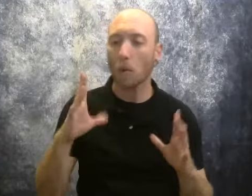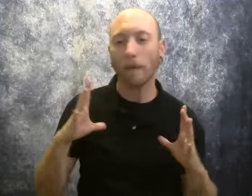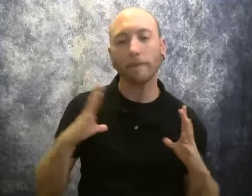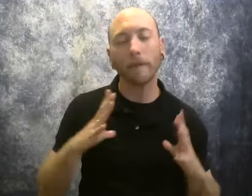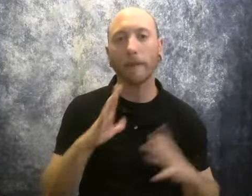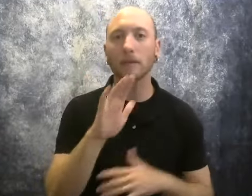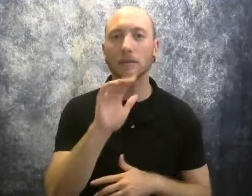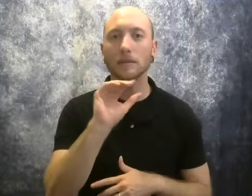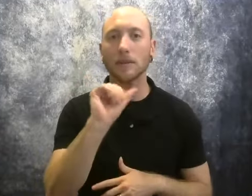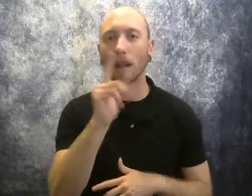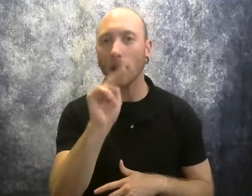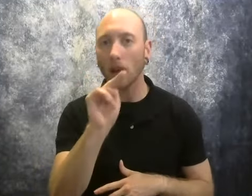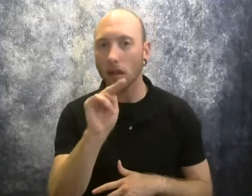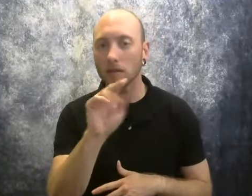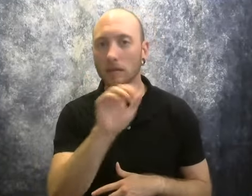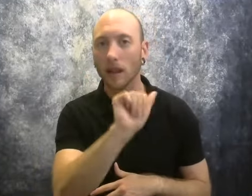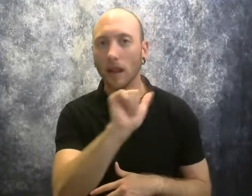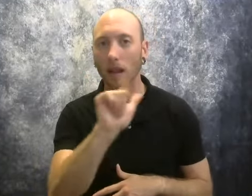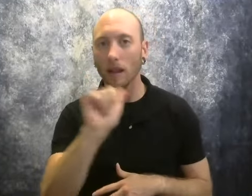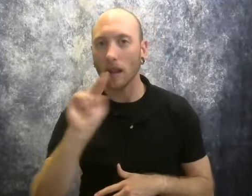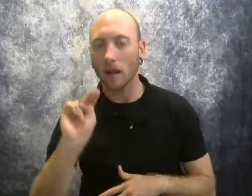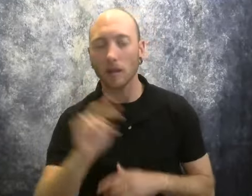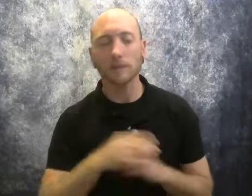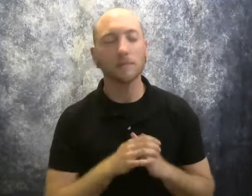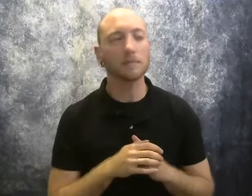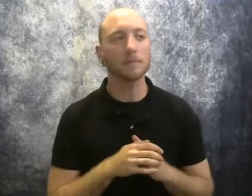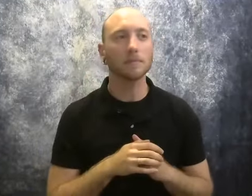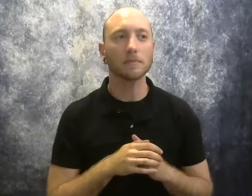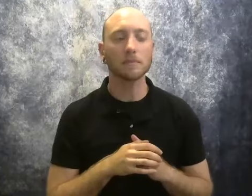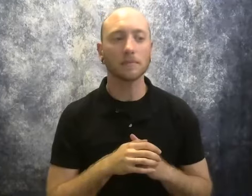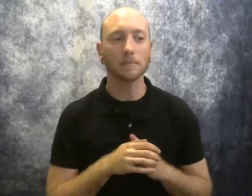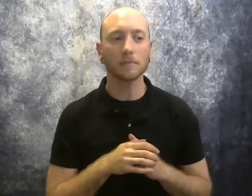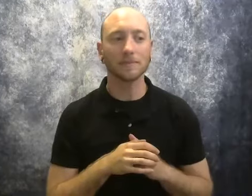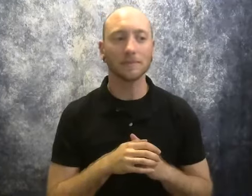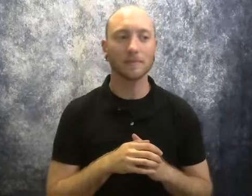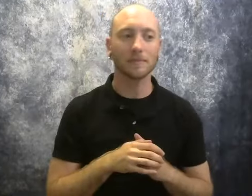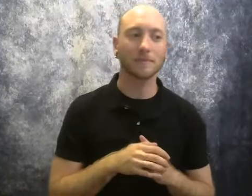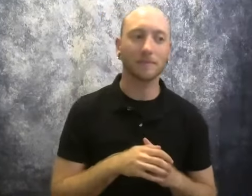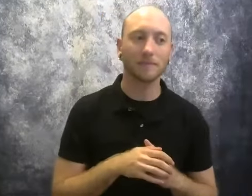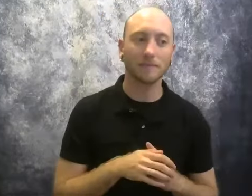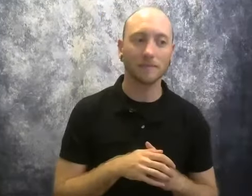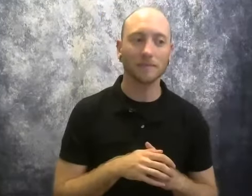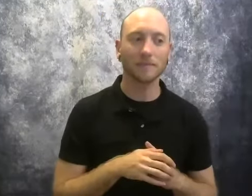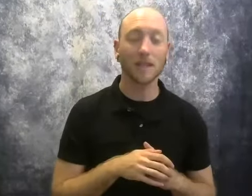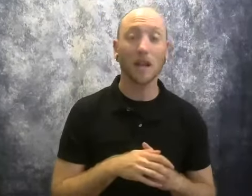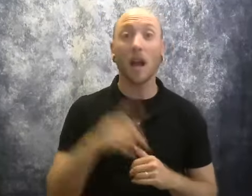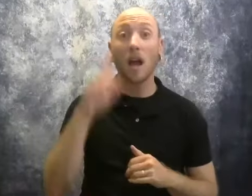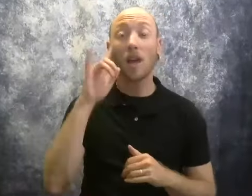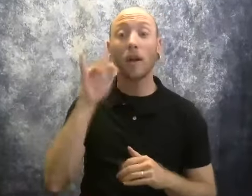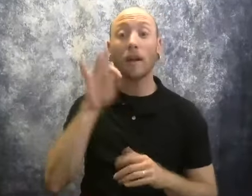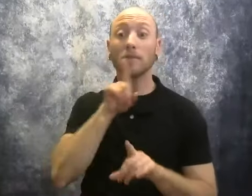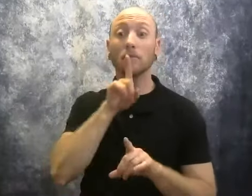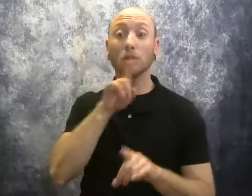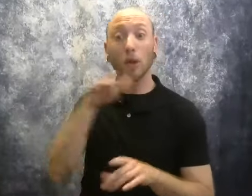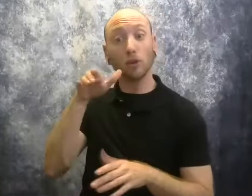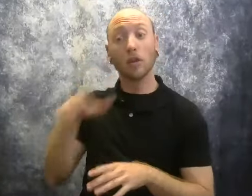lady who was in Al-Anon from around the road, and in the belief, of course, my good responses